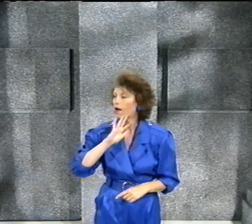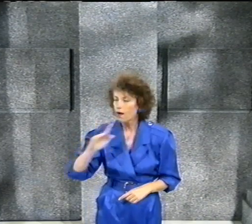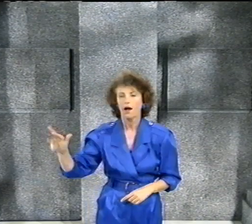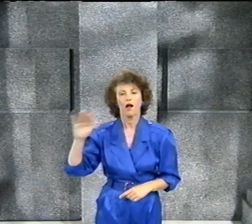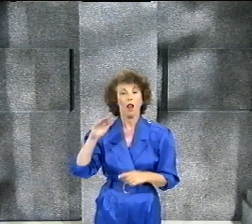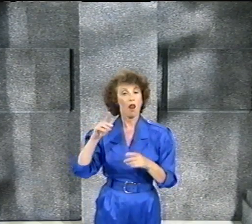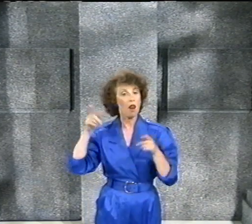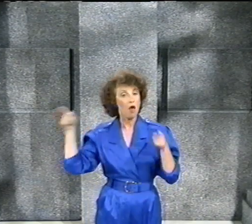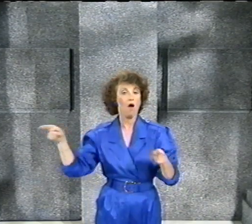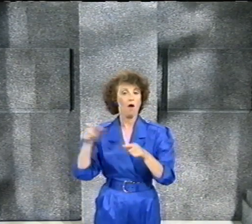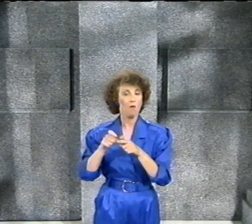a long word,